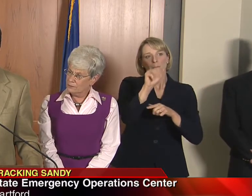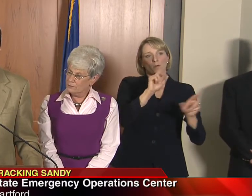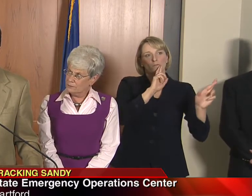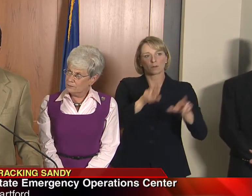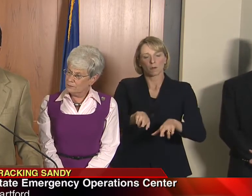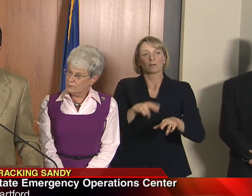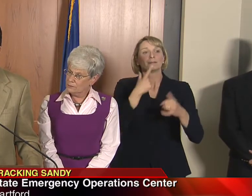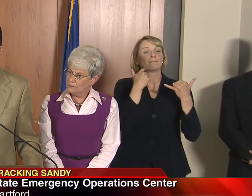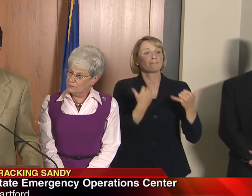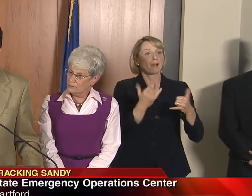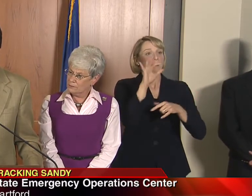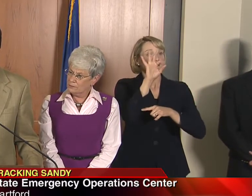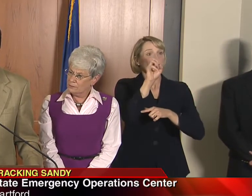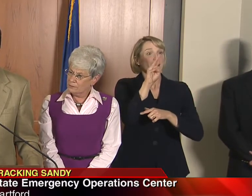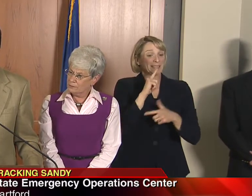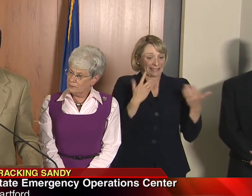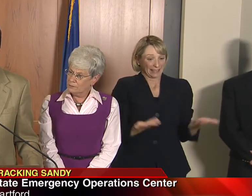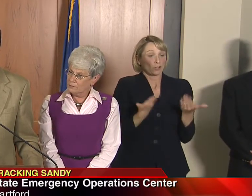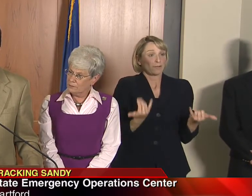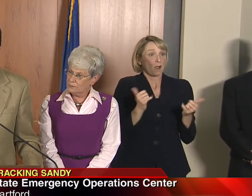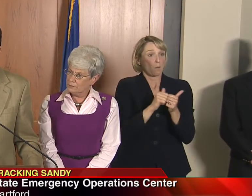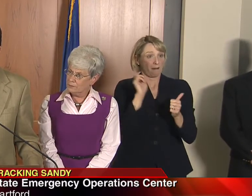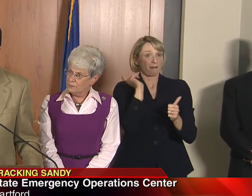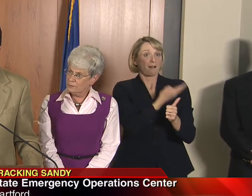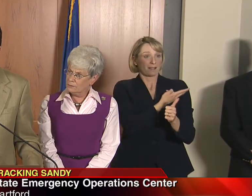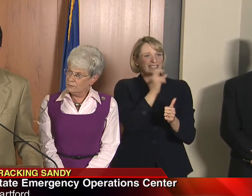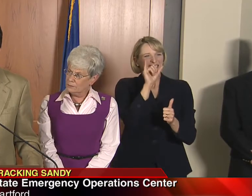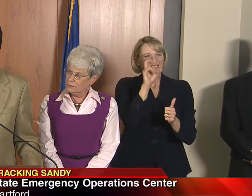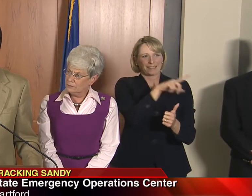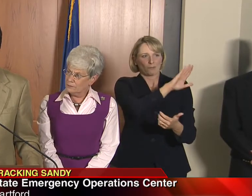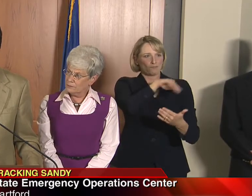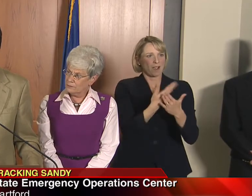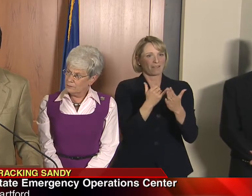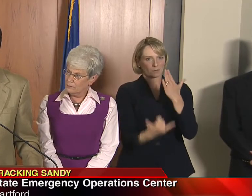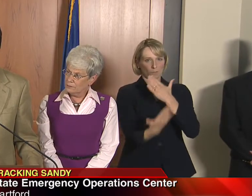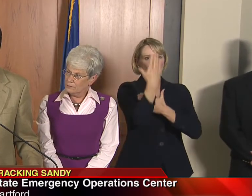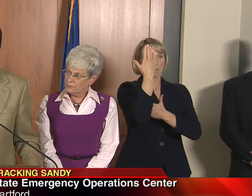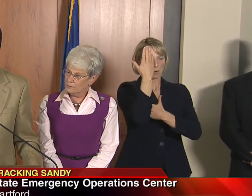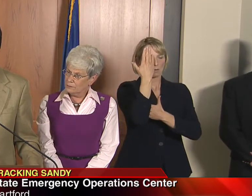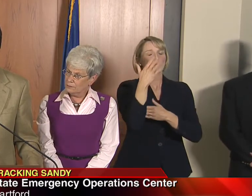on, is present now with us and has been since this morning.